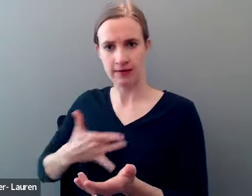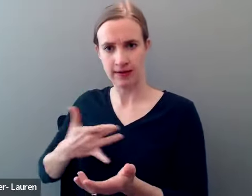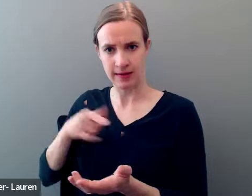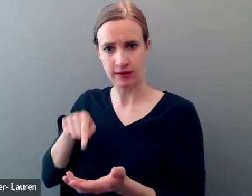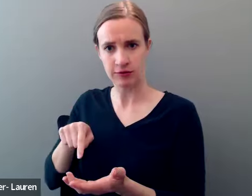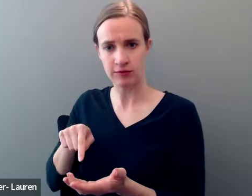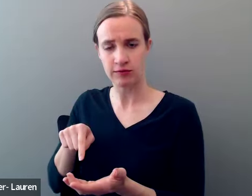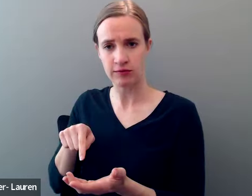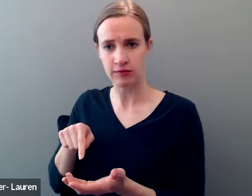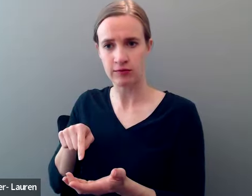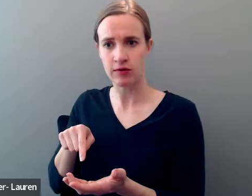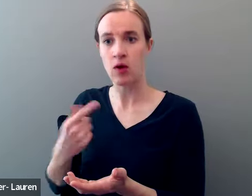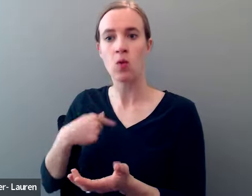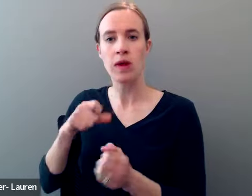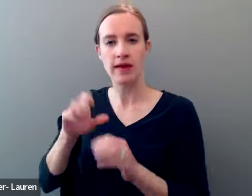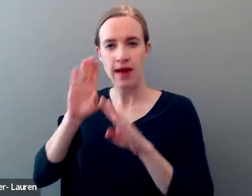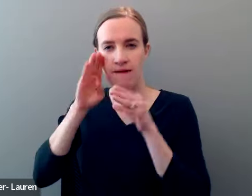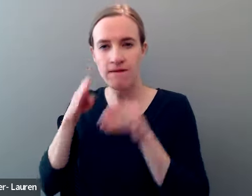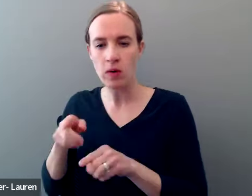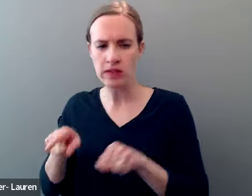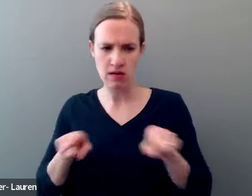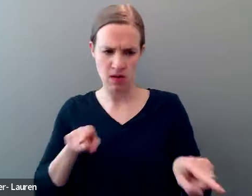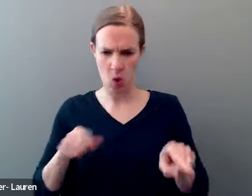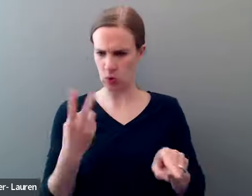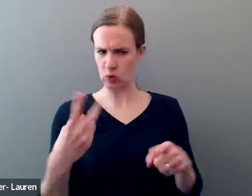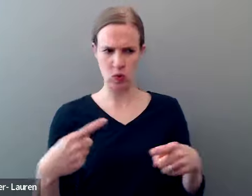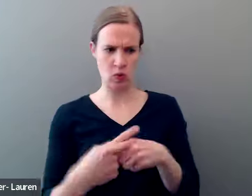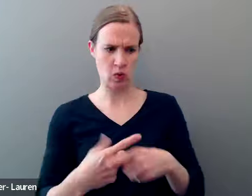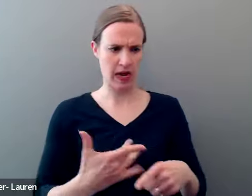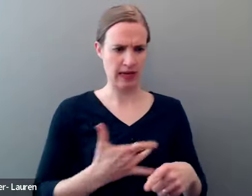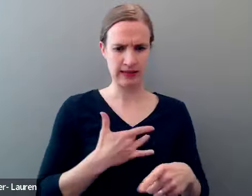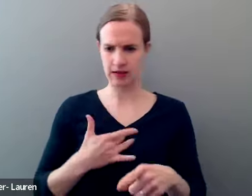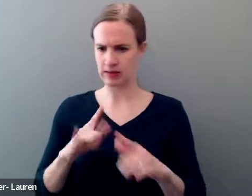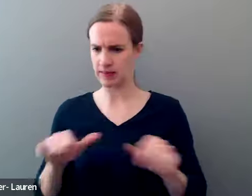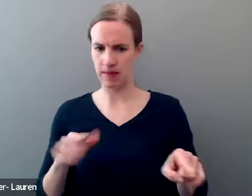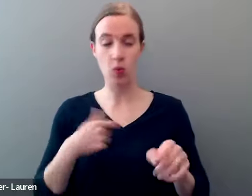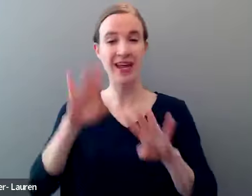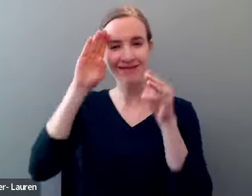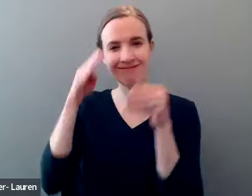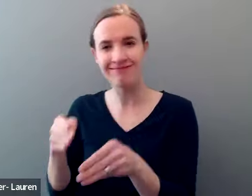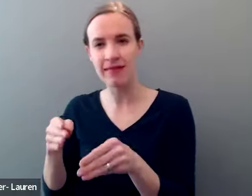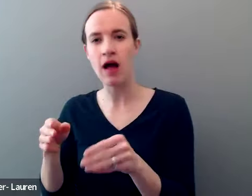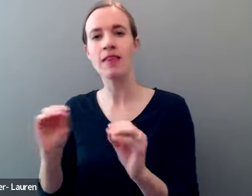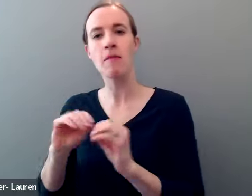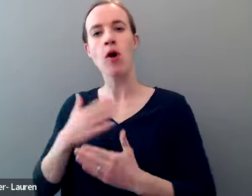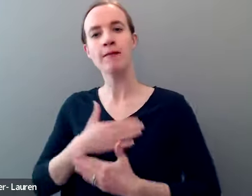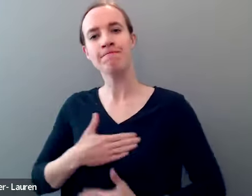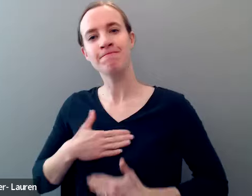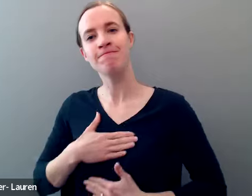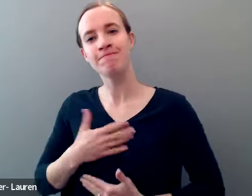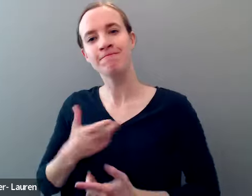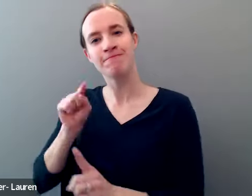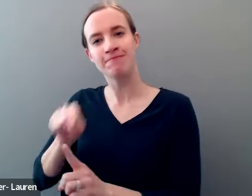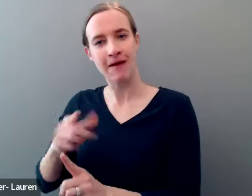can focus on the one that is more pleasant. And one other thing that I just love about the Crumb model is that